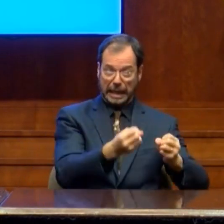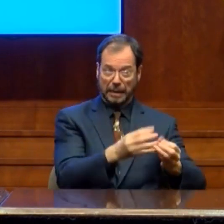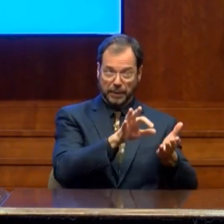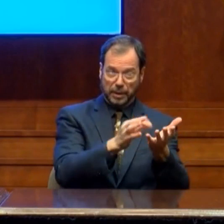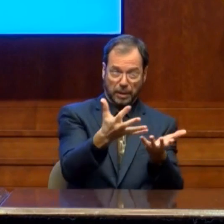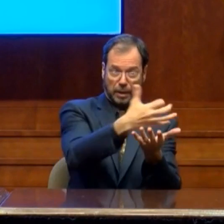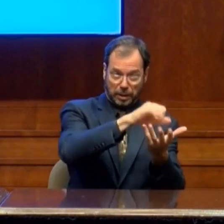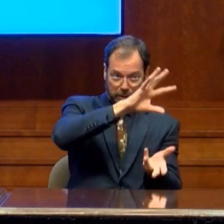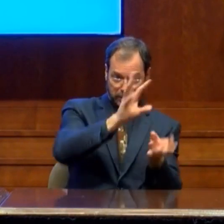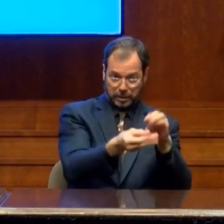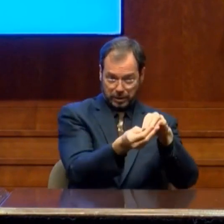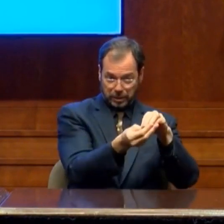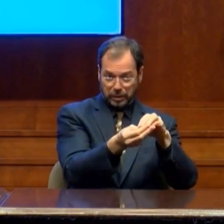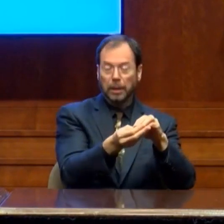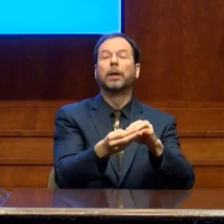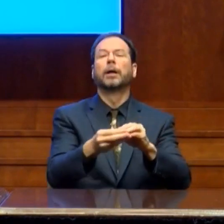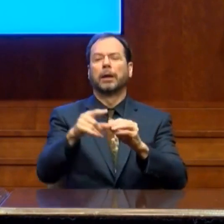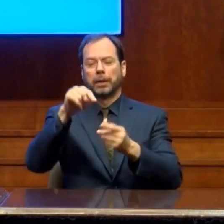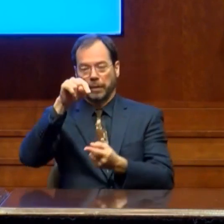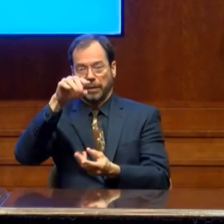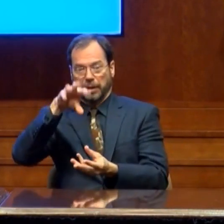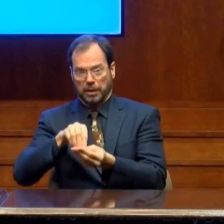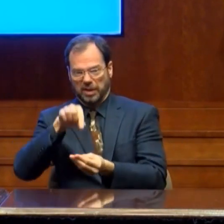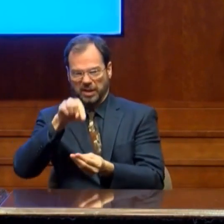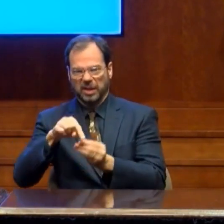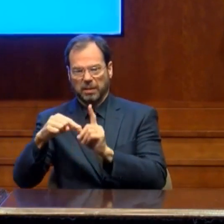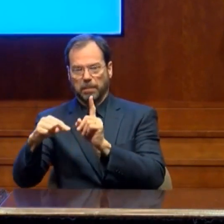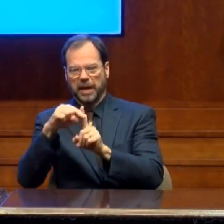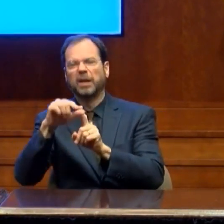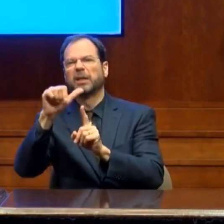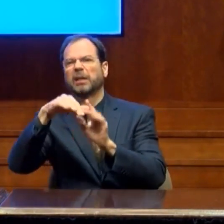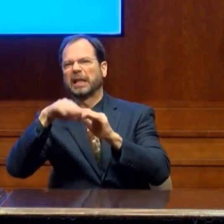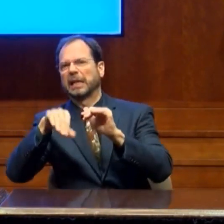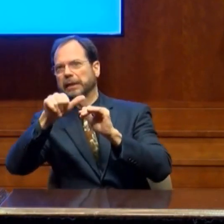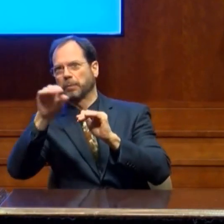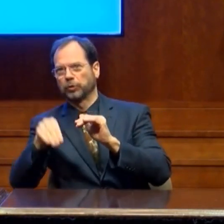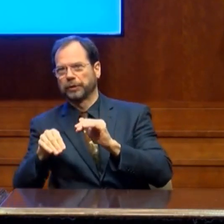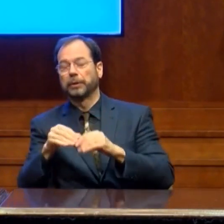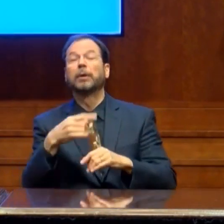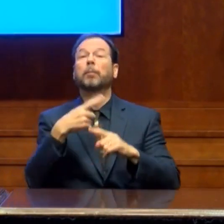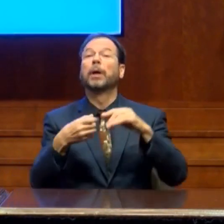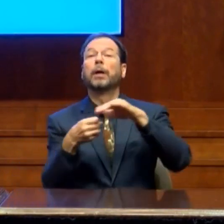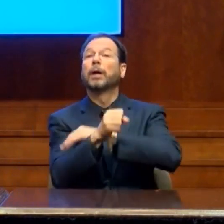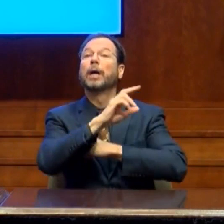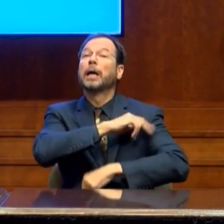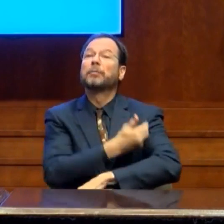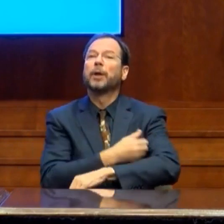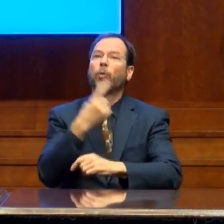tested test positive. We also have confirmed hospitalizations of